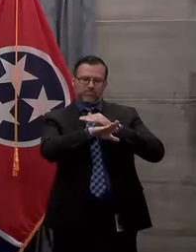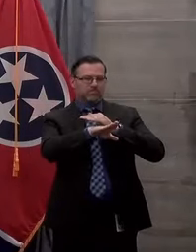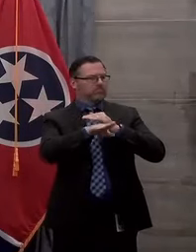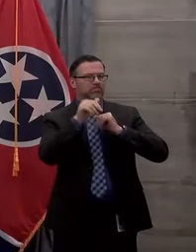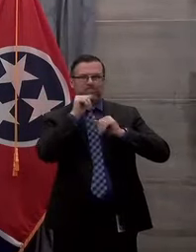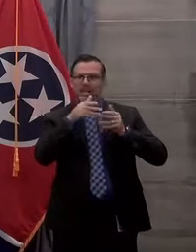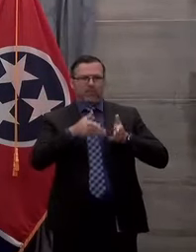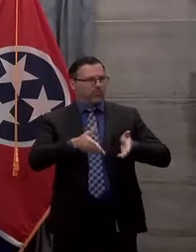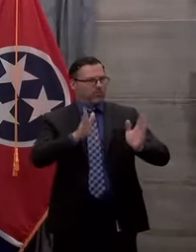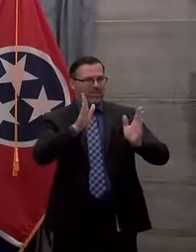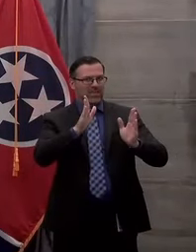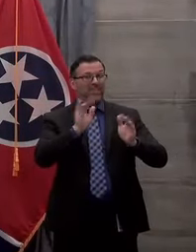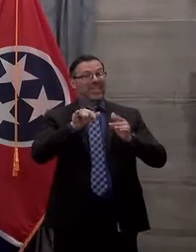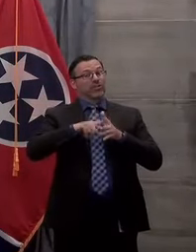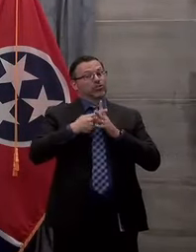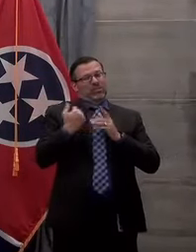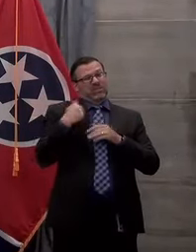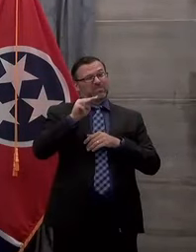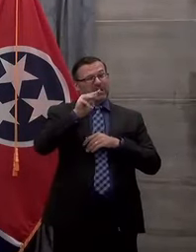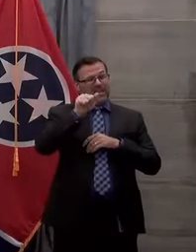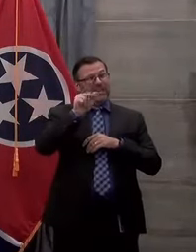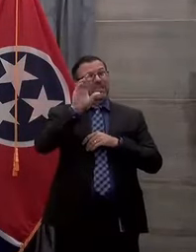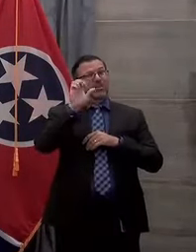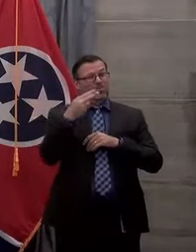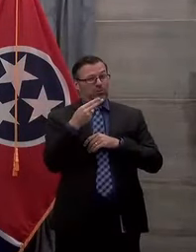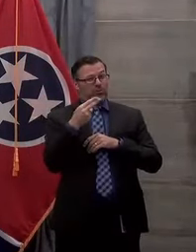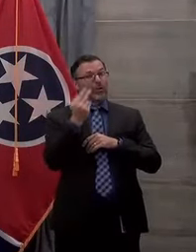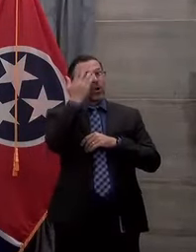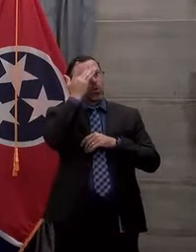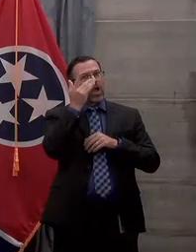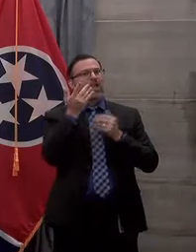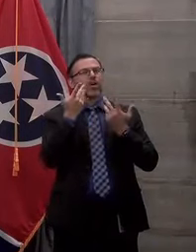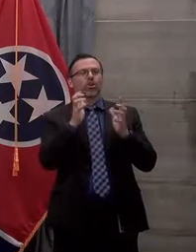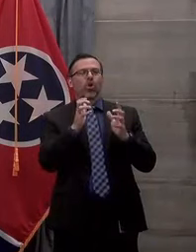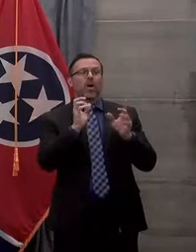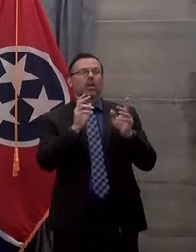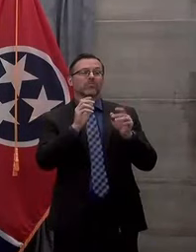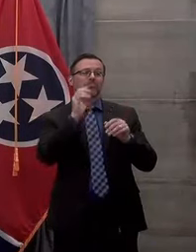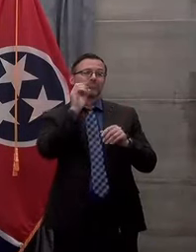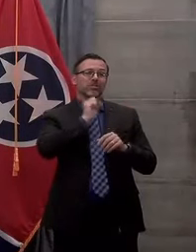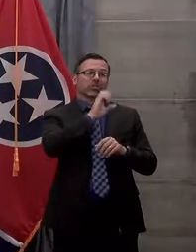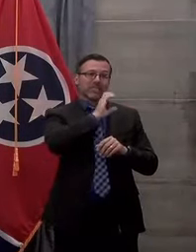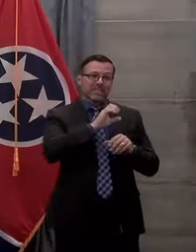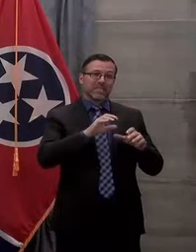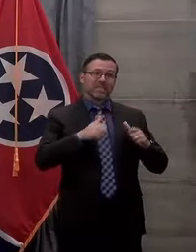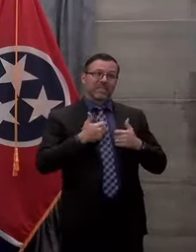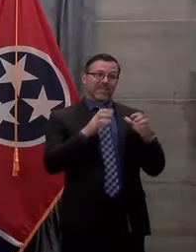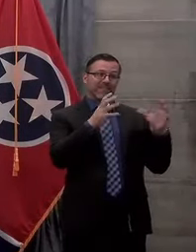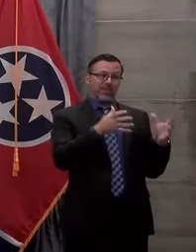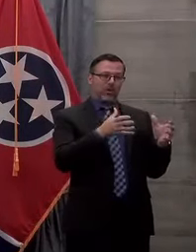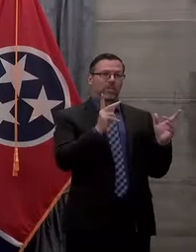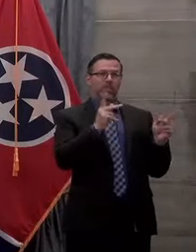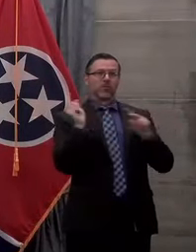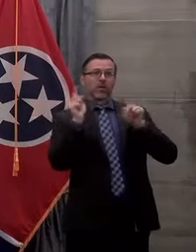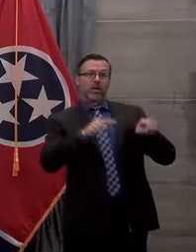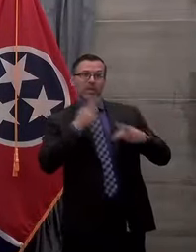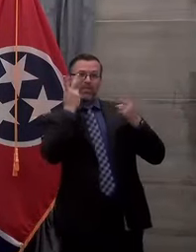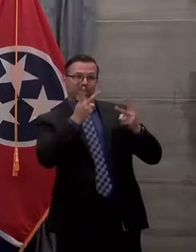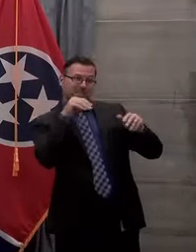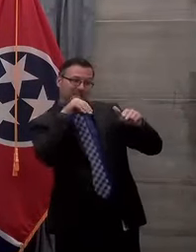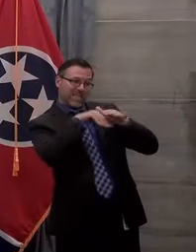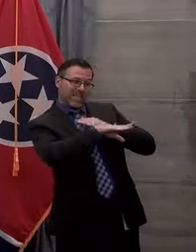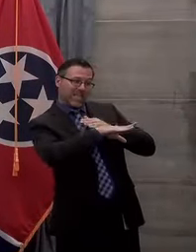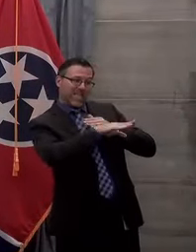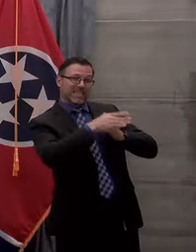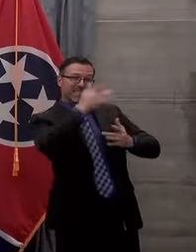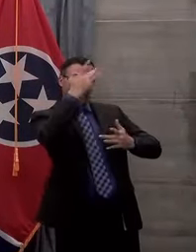measure has been necessary in order to protect the most vulnerable of our citizens, the elderly, and